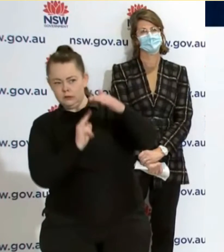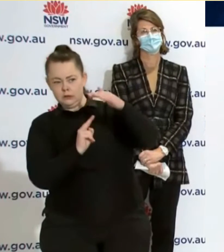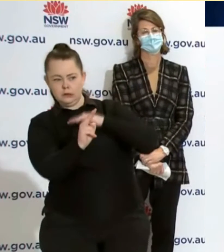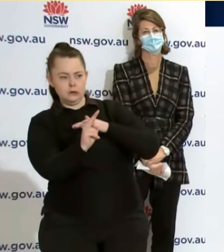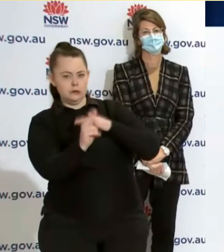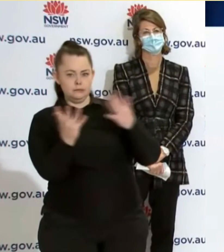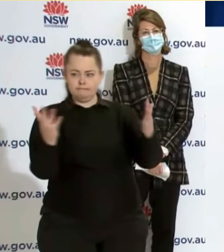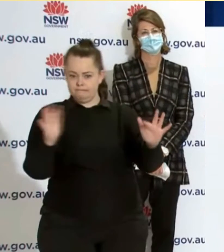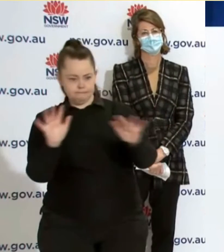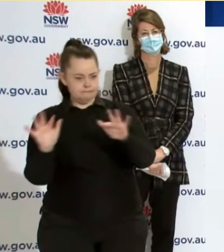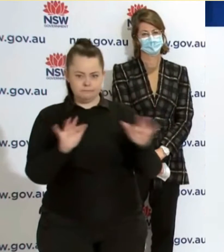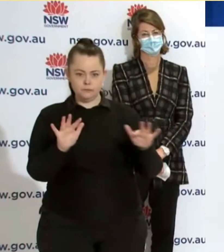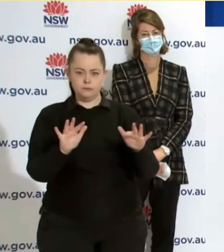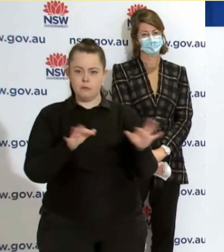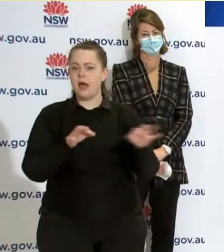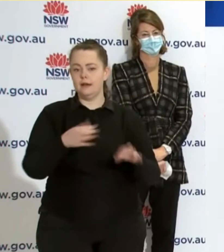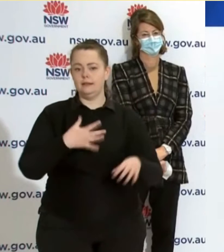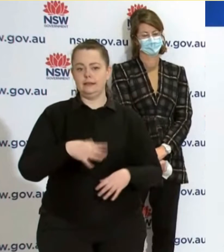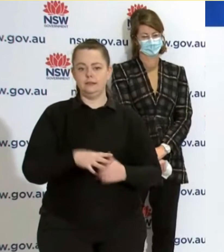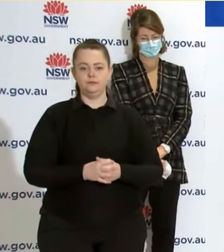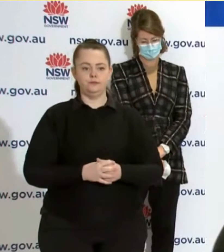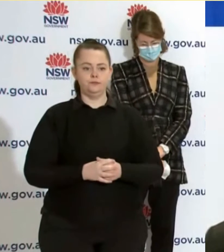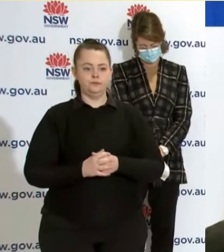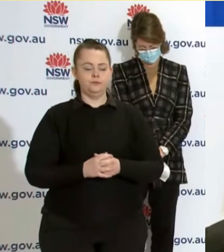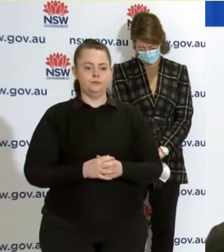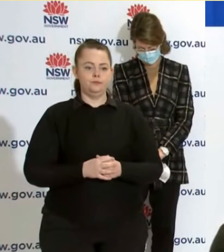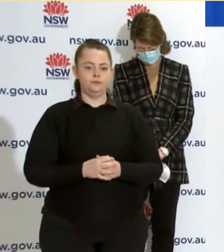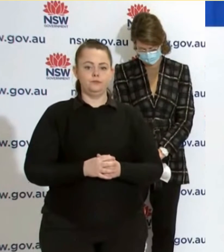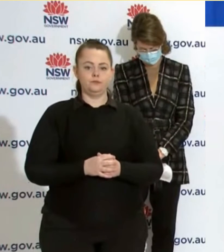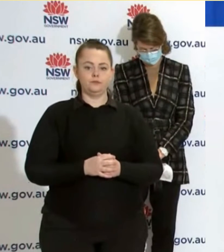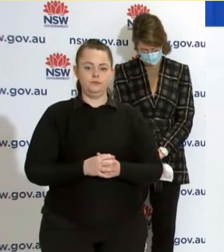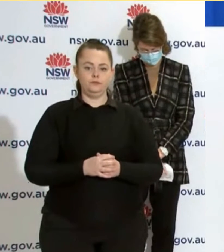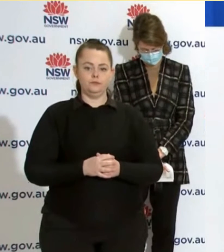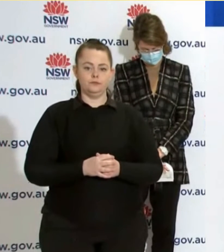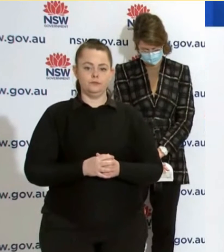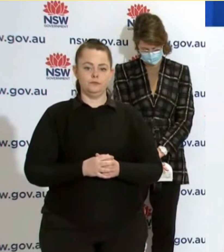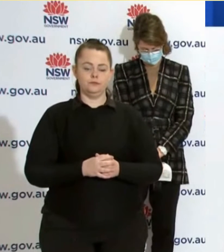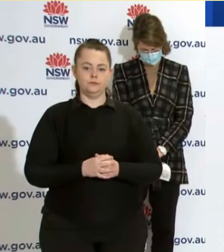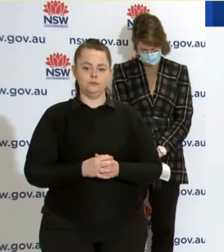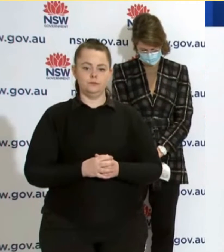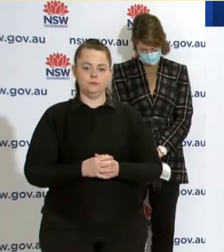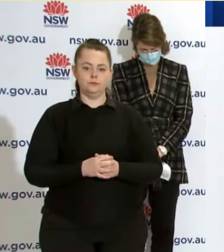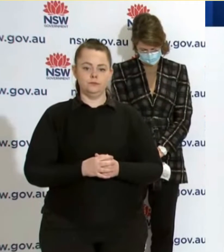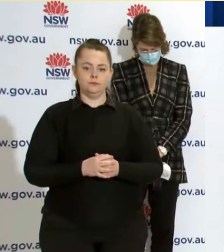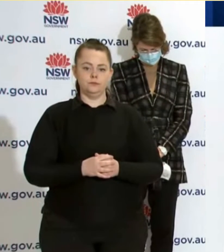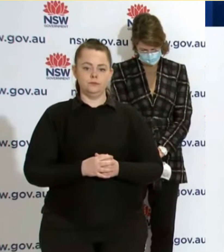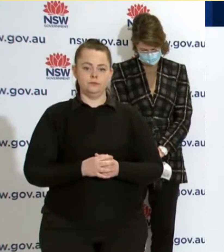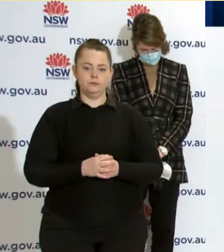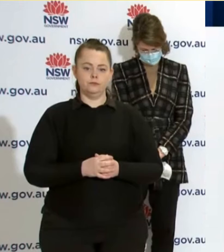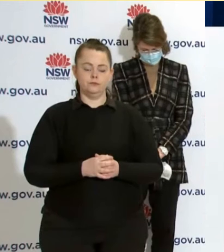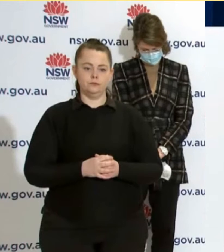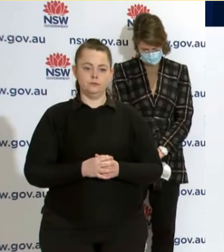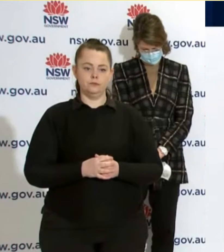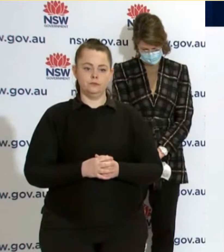one-size-fits-all. The other issue I'd like to say, and this is a really key point, we are only